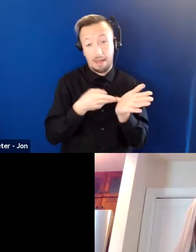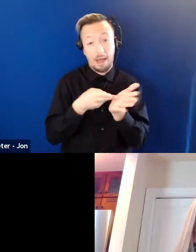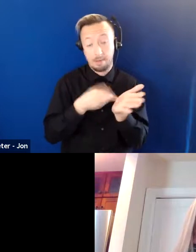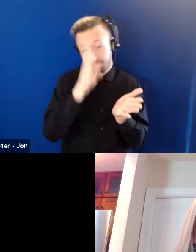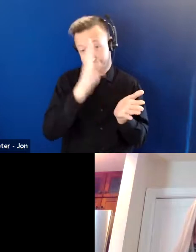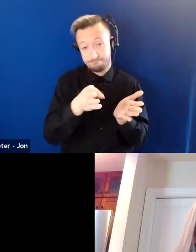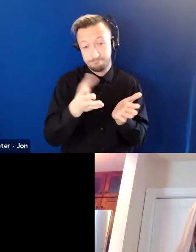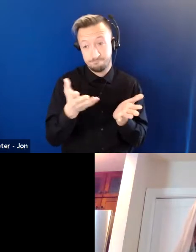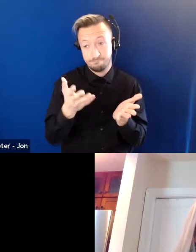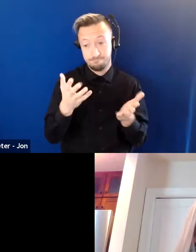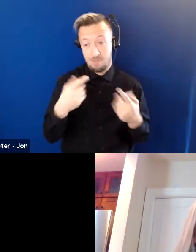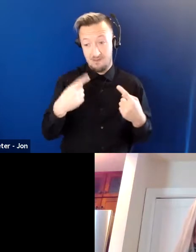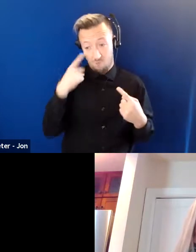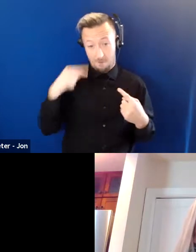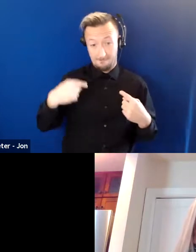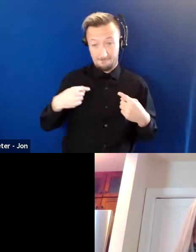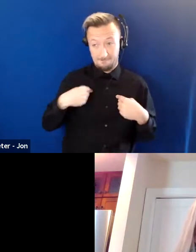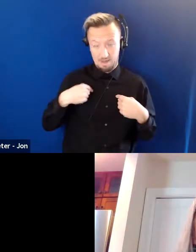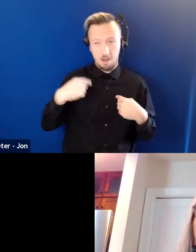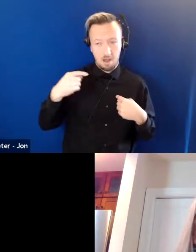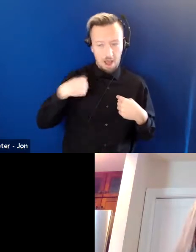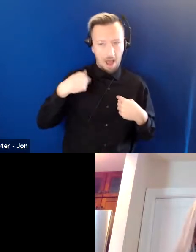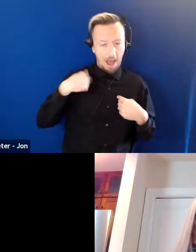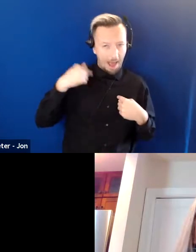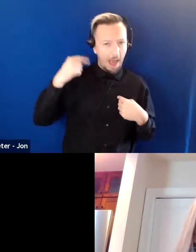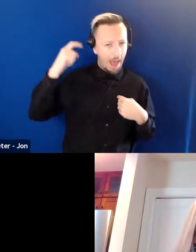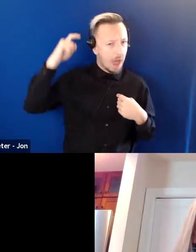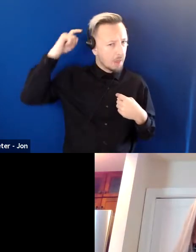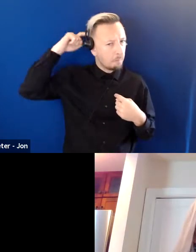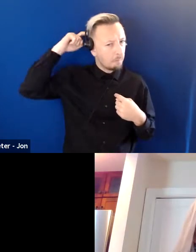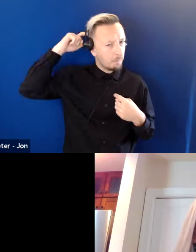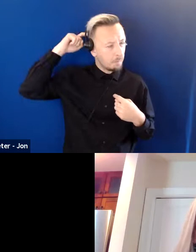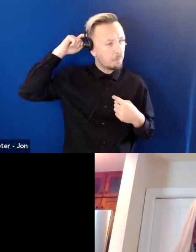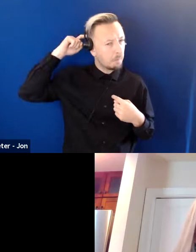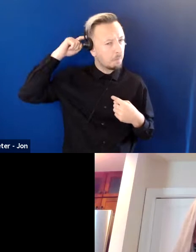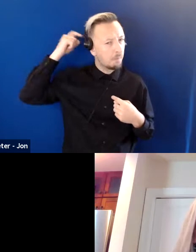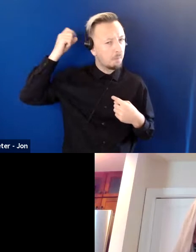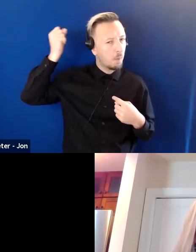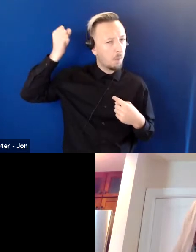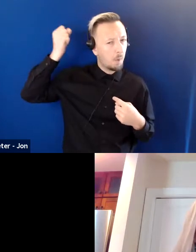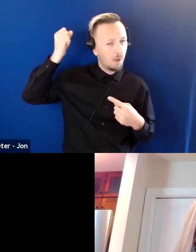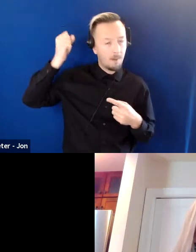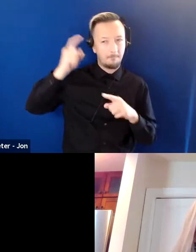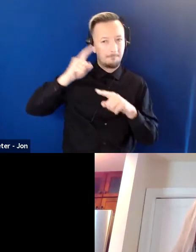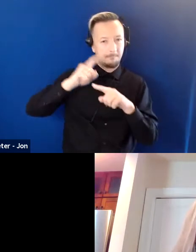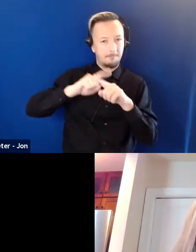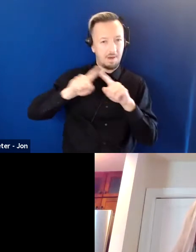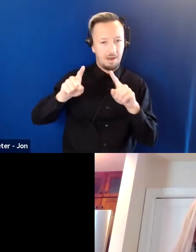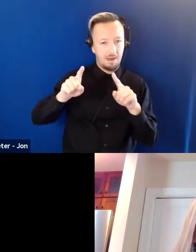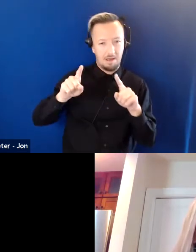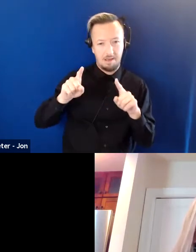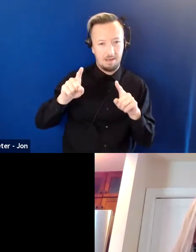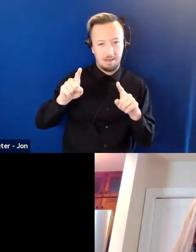for me that was on my radar, but not on my radar like it's been since